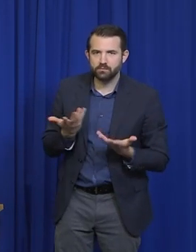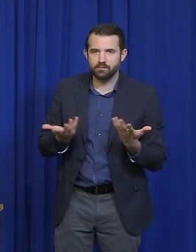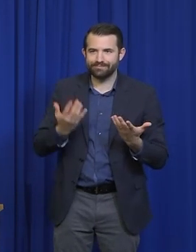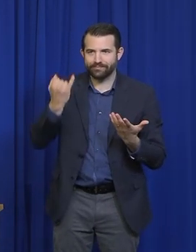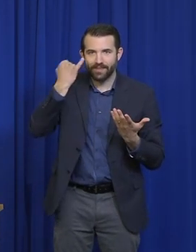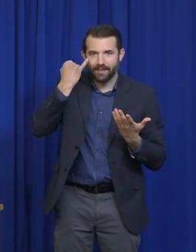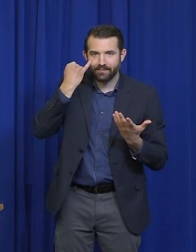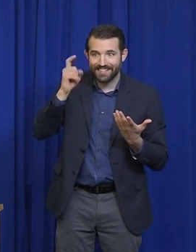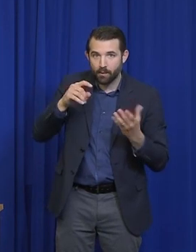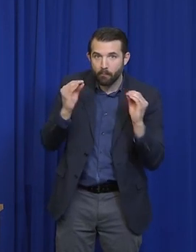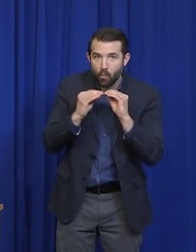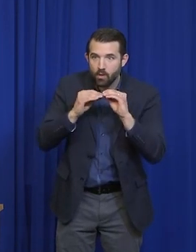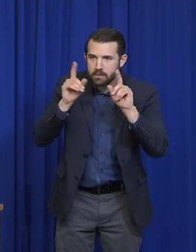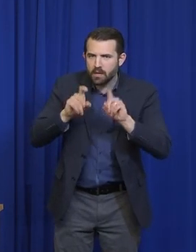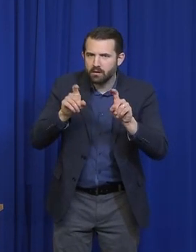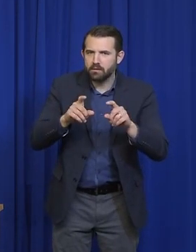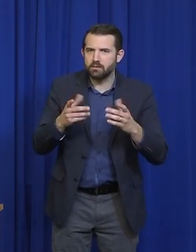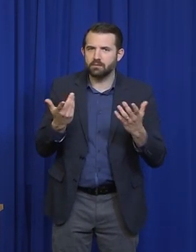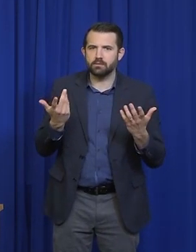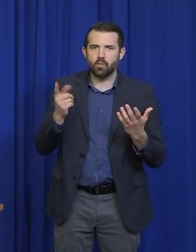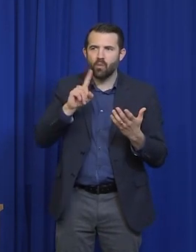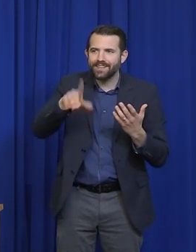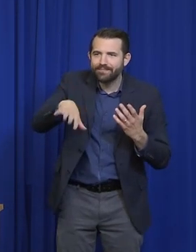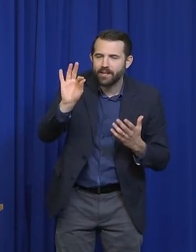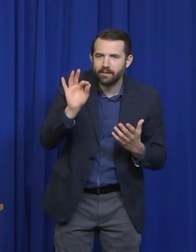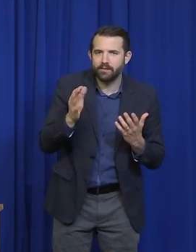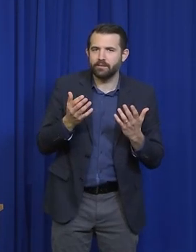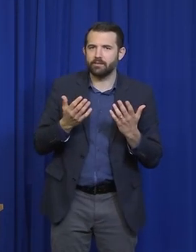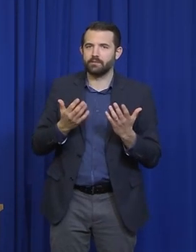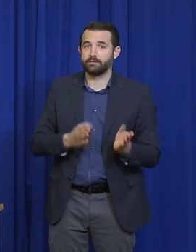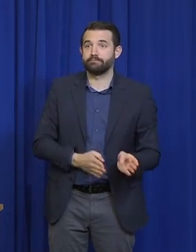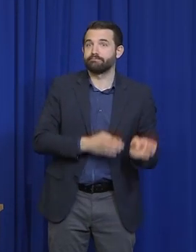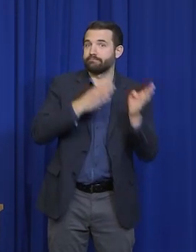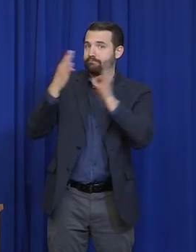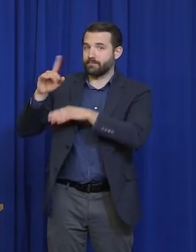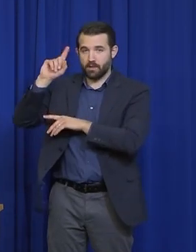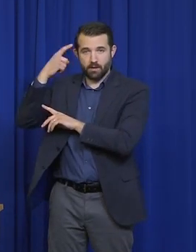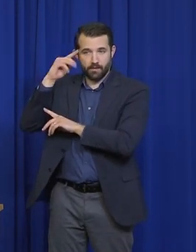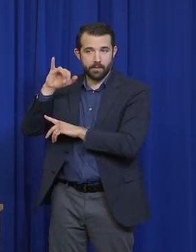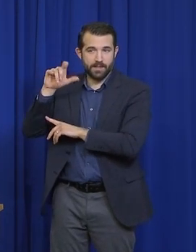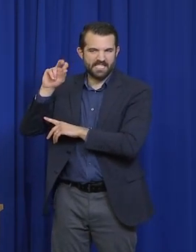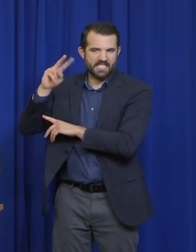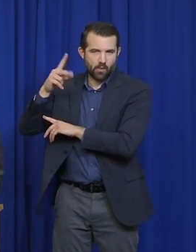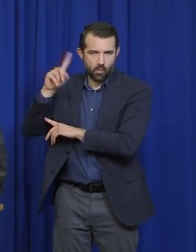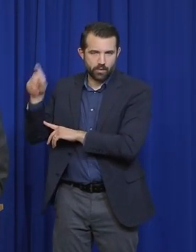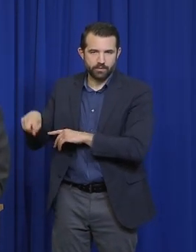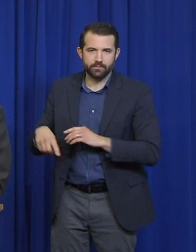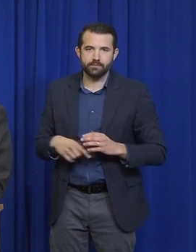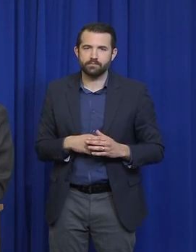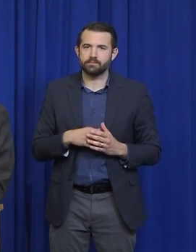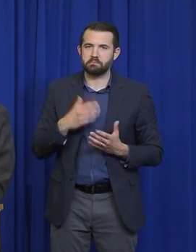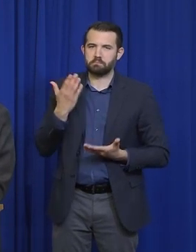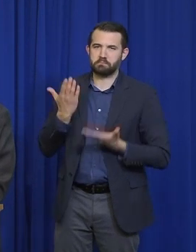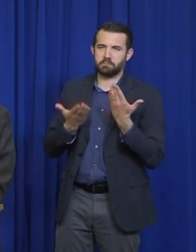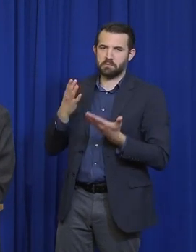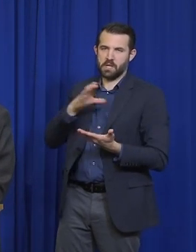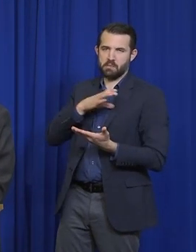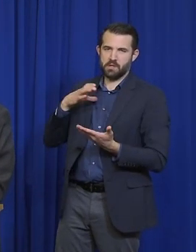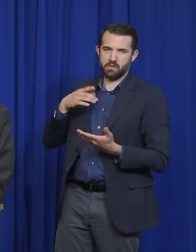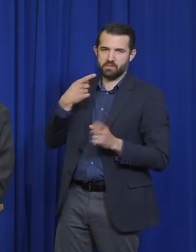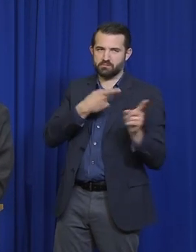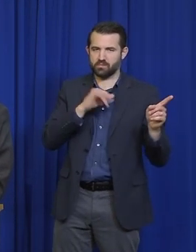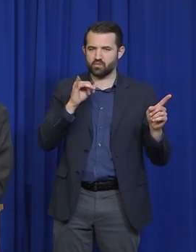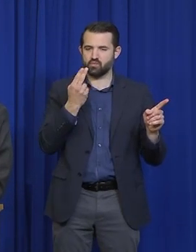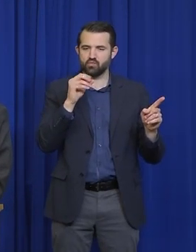testing capacity and then the second question is for Governor Mills just about and maybe more maybe Commissioner Johnson I'm not sure it